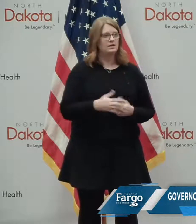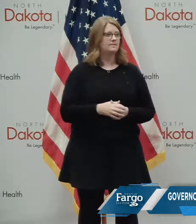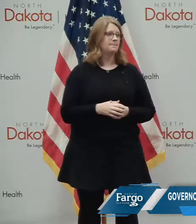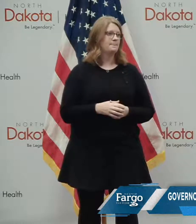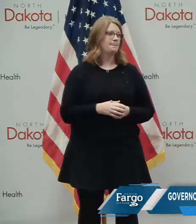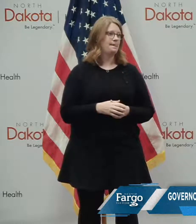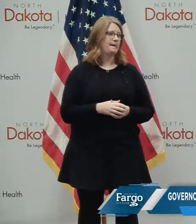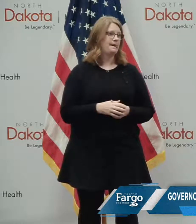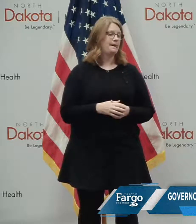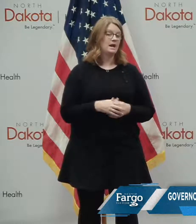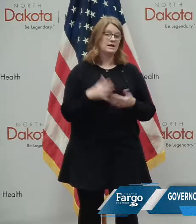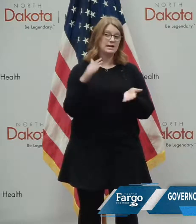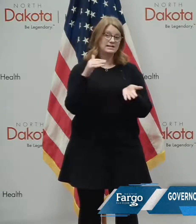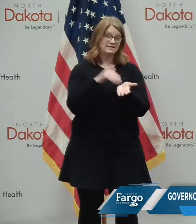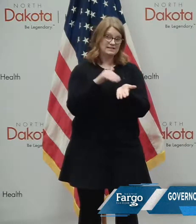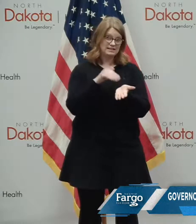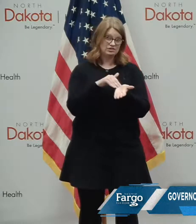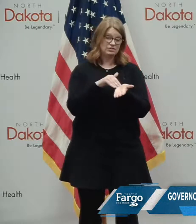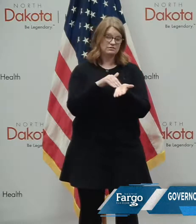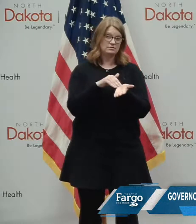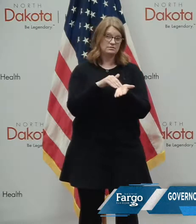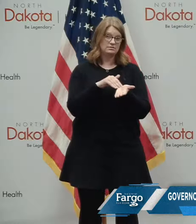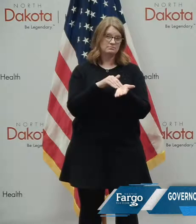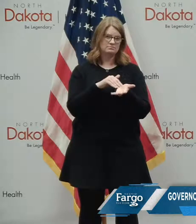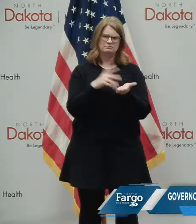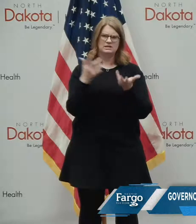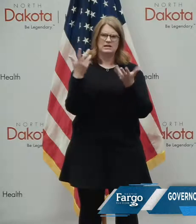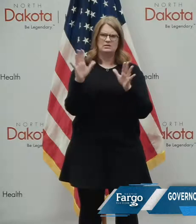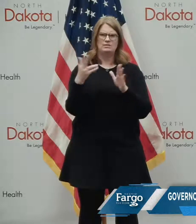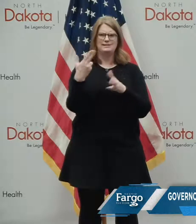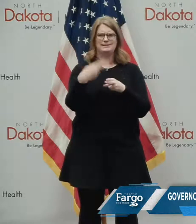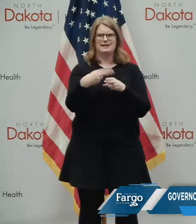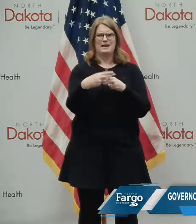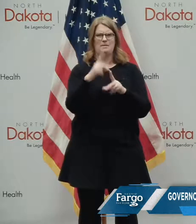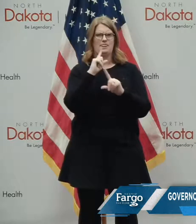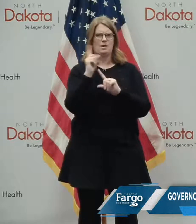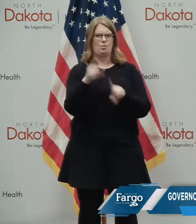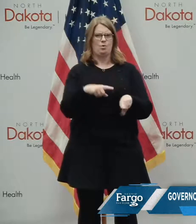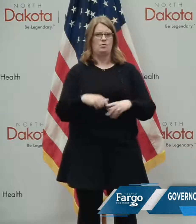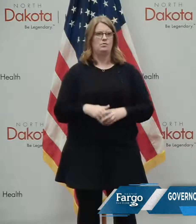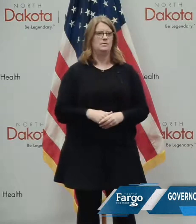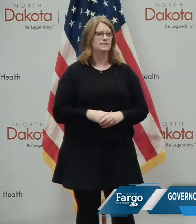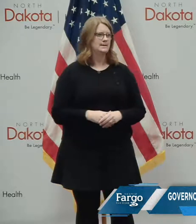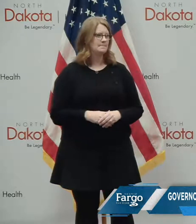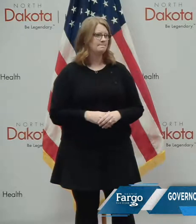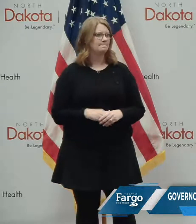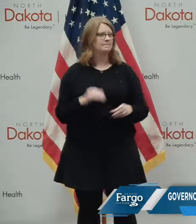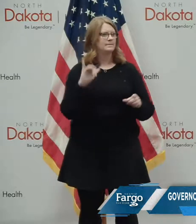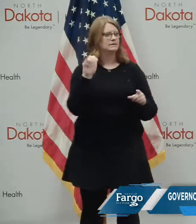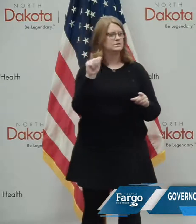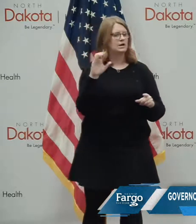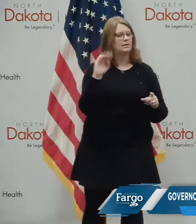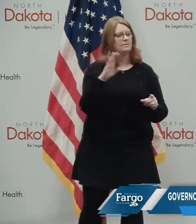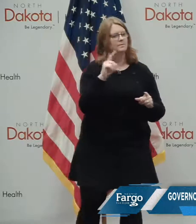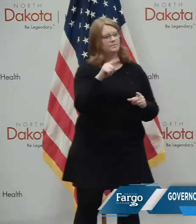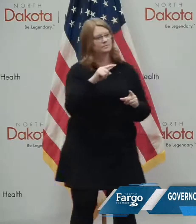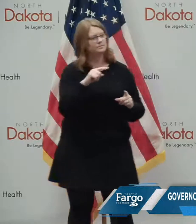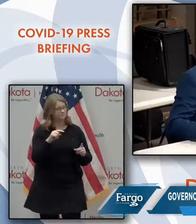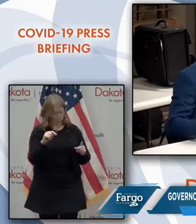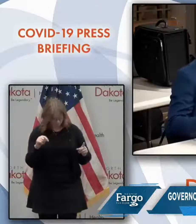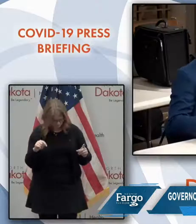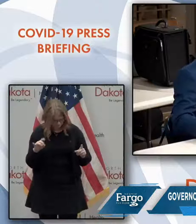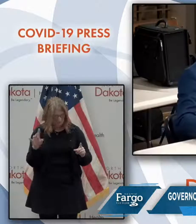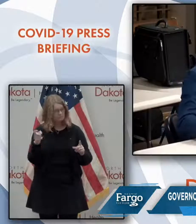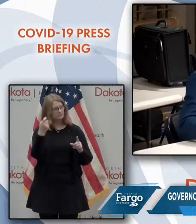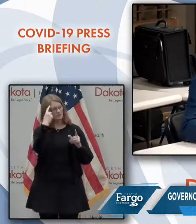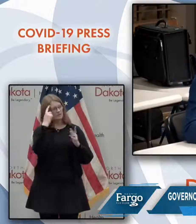a physician, he didn't want to have his name on that order. Okay, Jacob. Governor, no one is